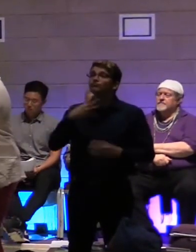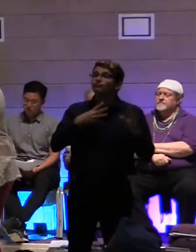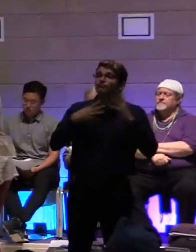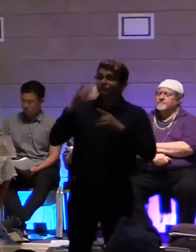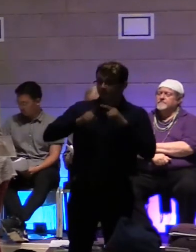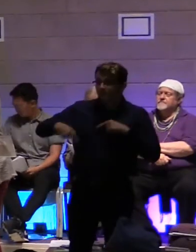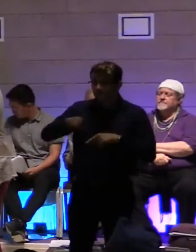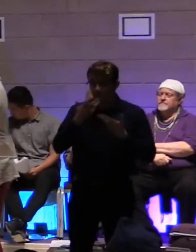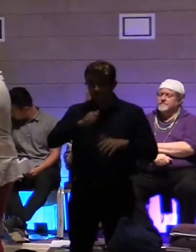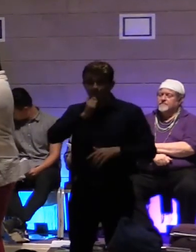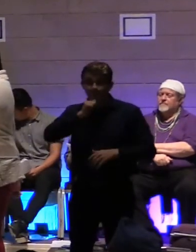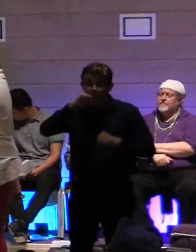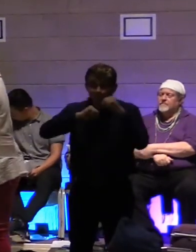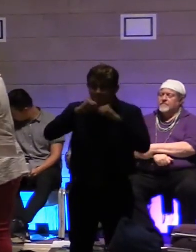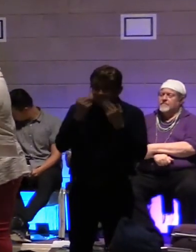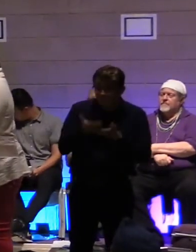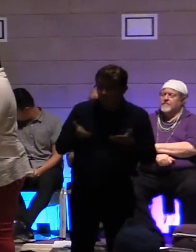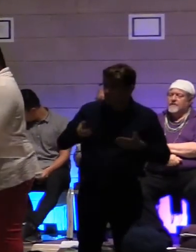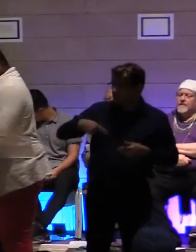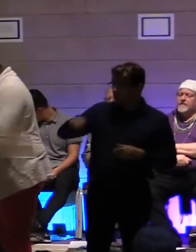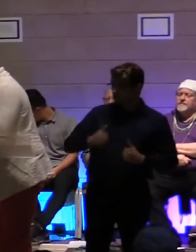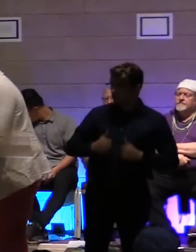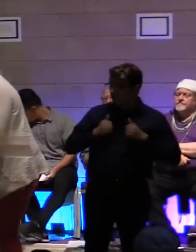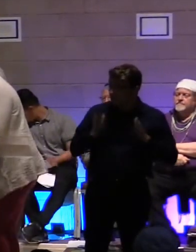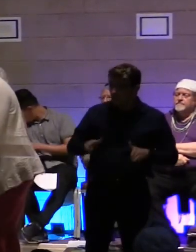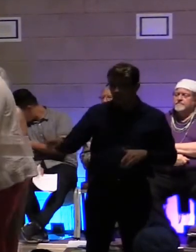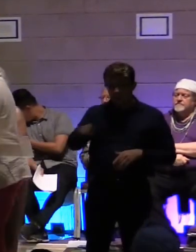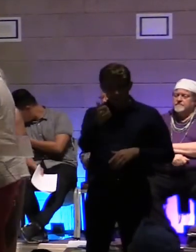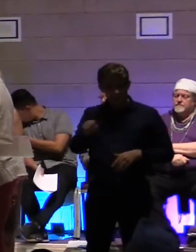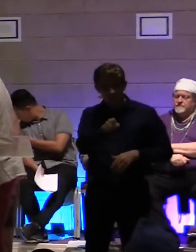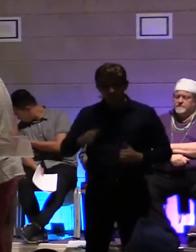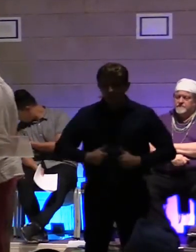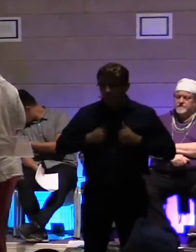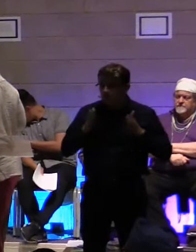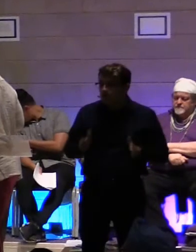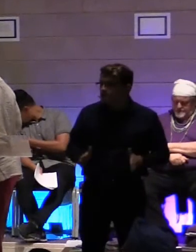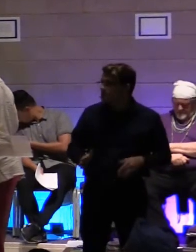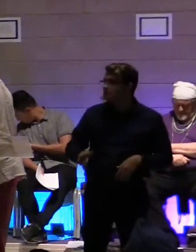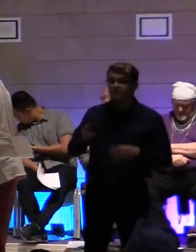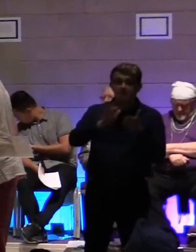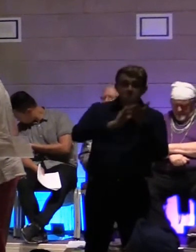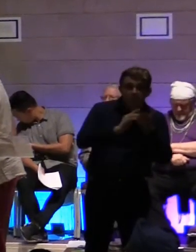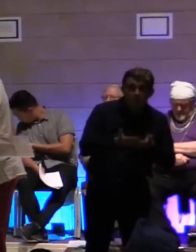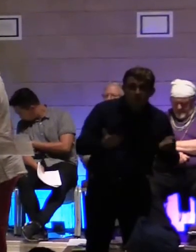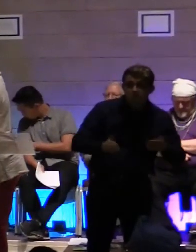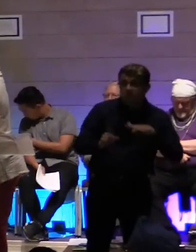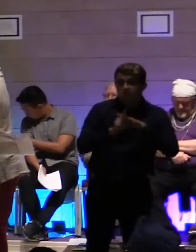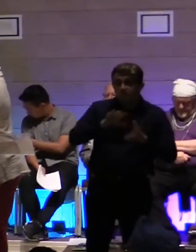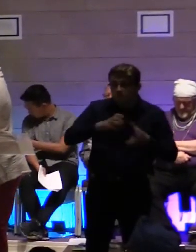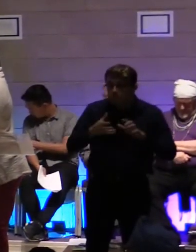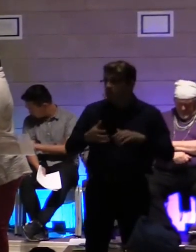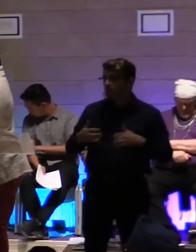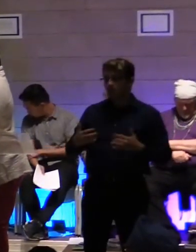tonight? You've been through some bad relationships. You've been through some medical problems. Maybe your life was in